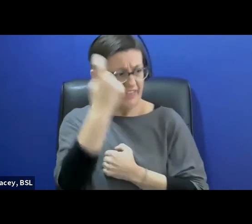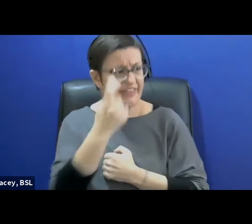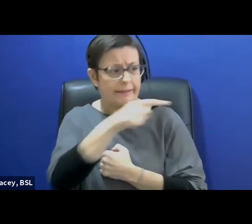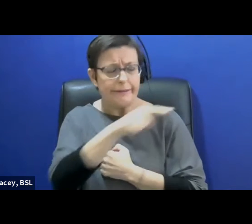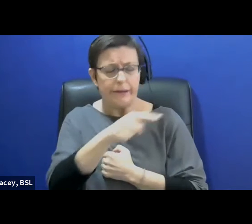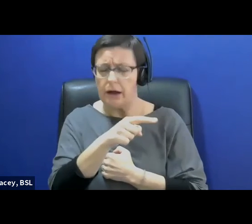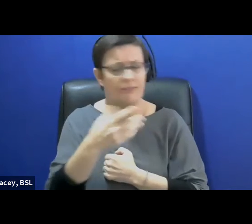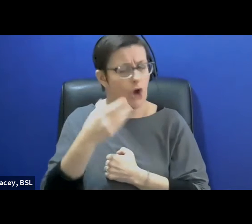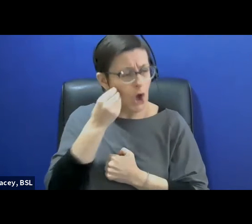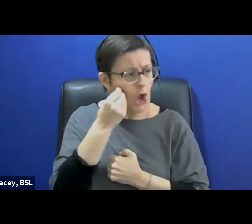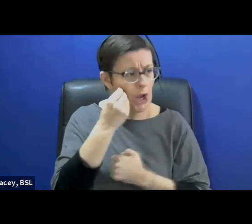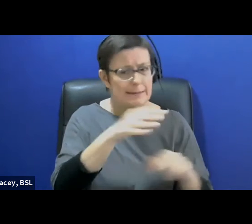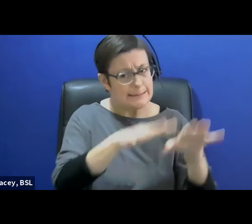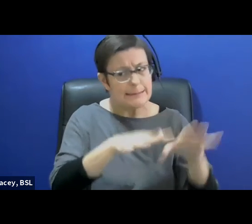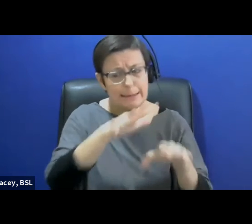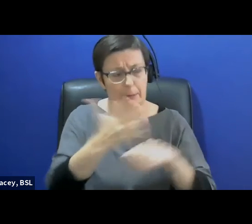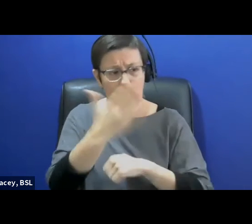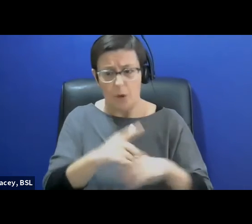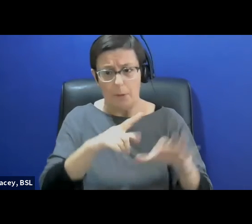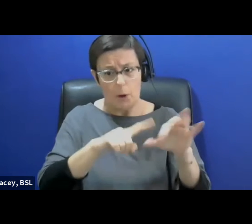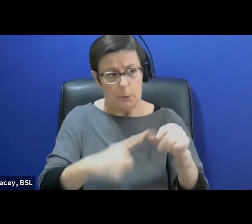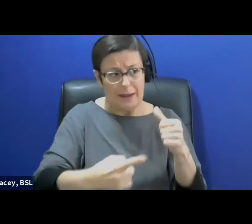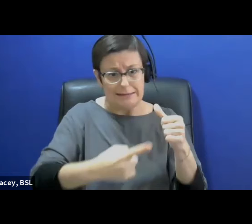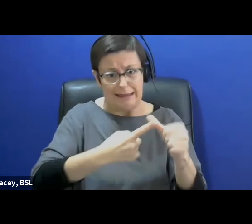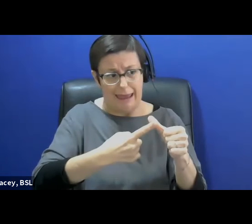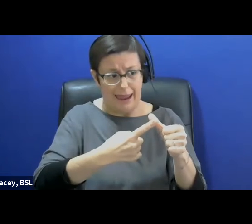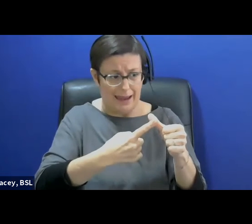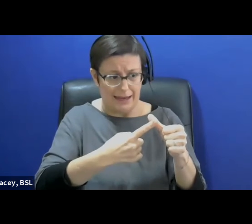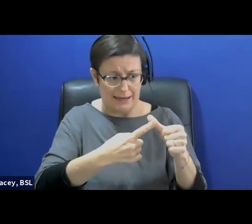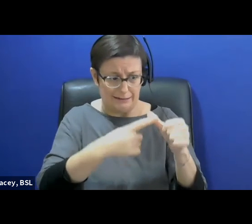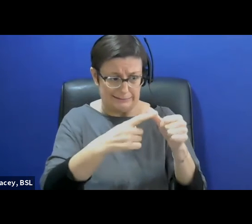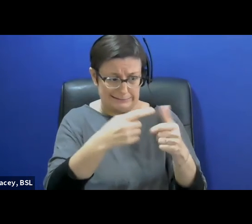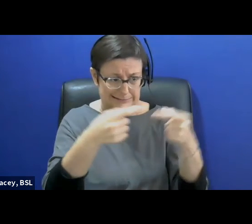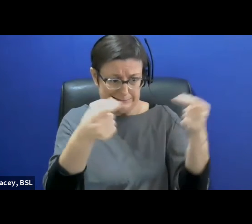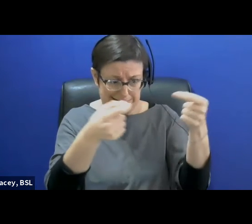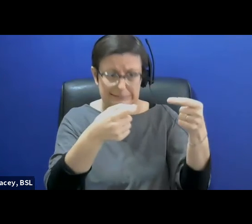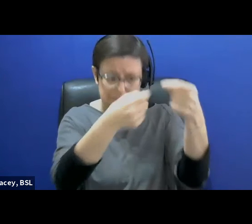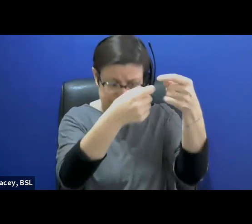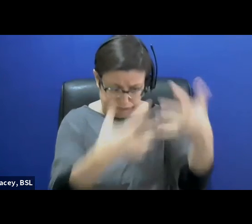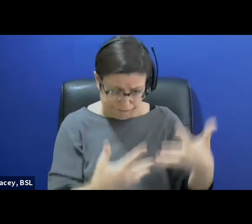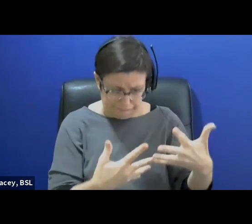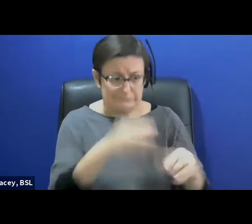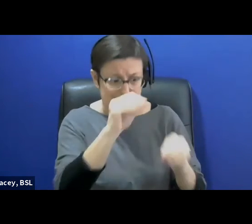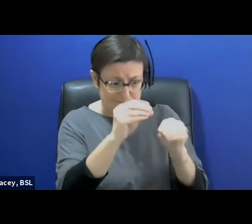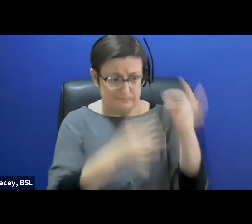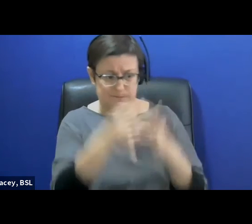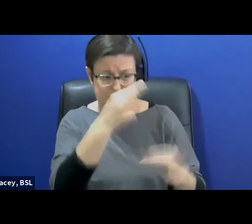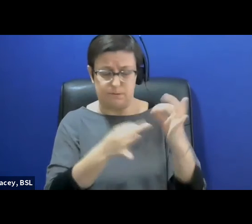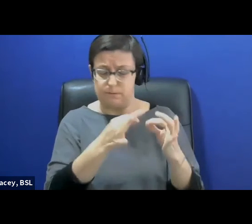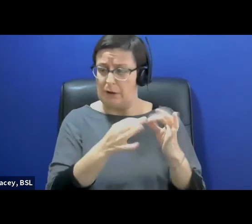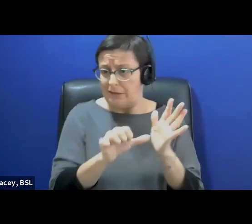the Q&A box, that quite a few people have been asking around that challenge of I guess